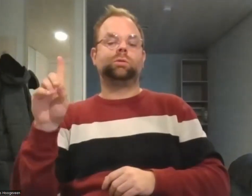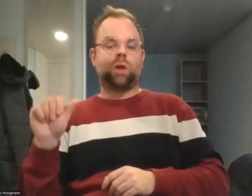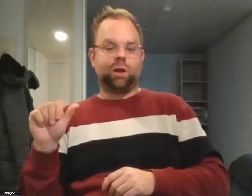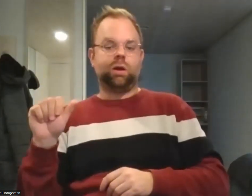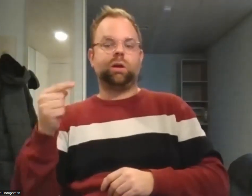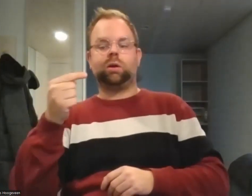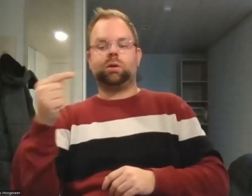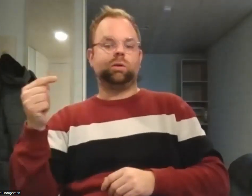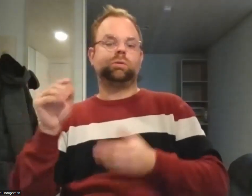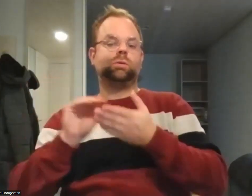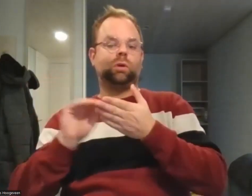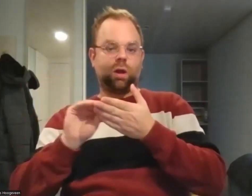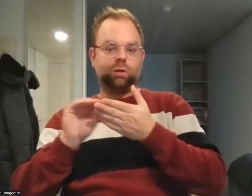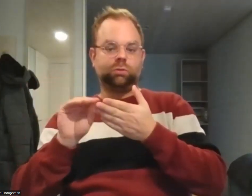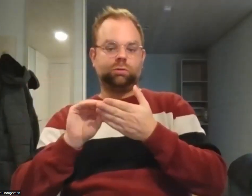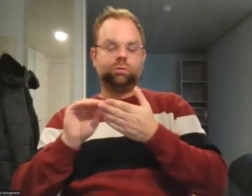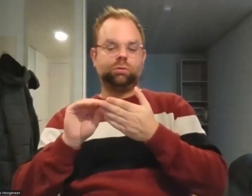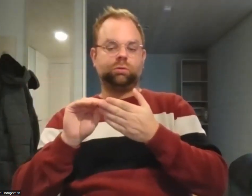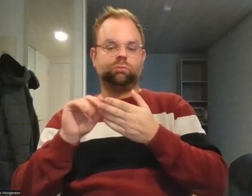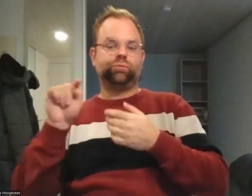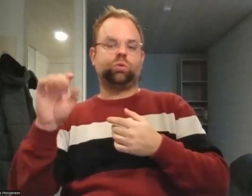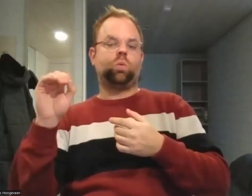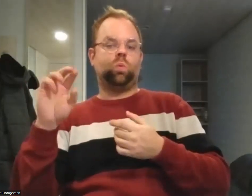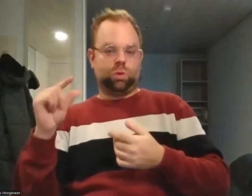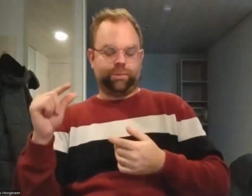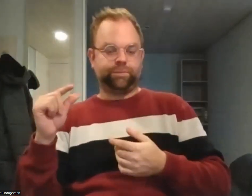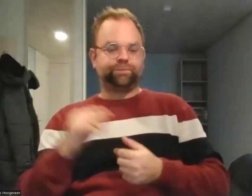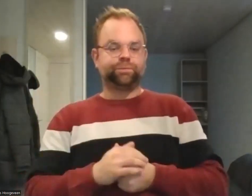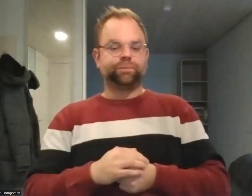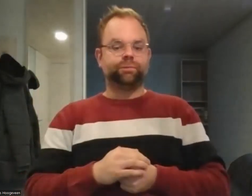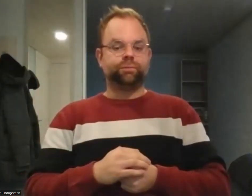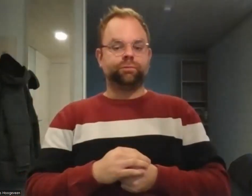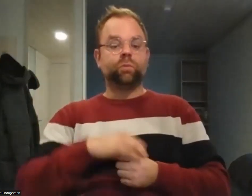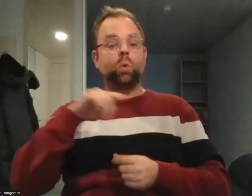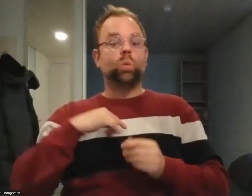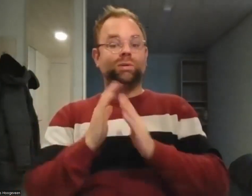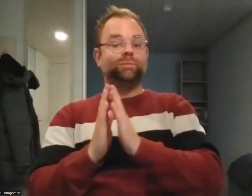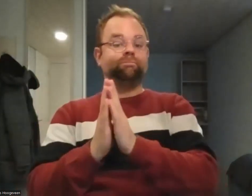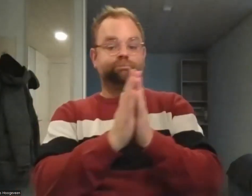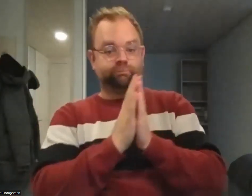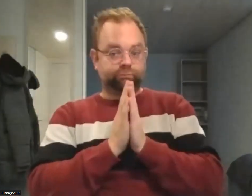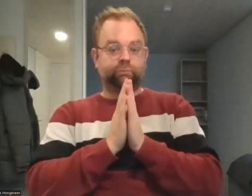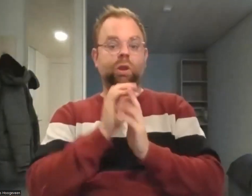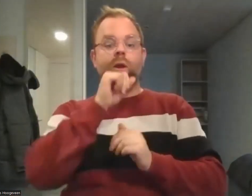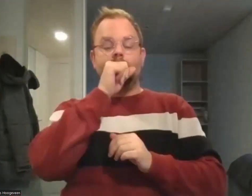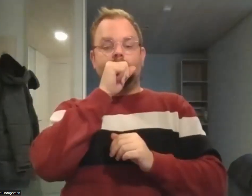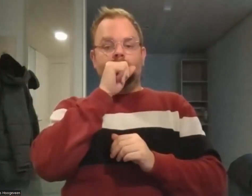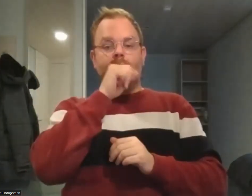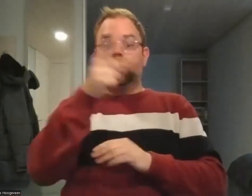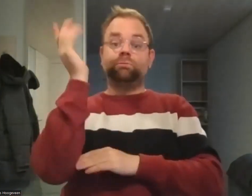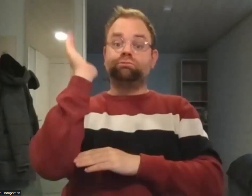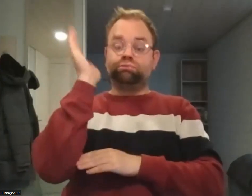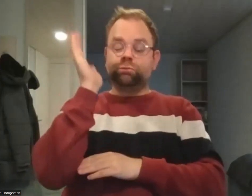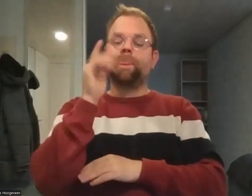you speak slowly enough for the interpreters and captioners to follow. Thank you all and have a good meeting.